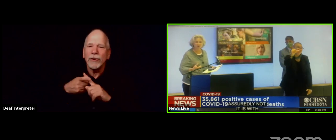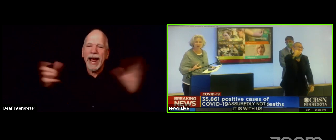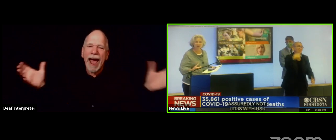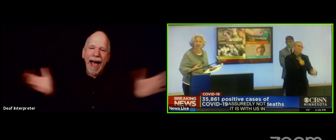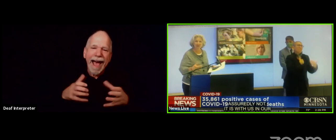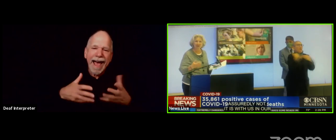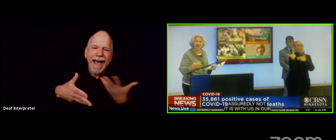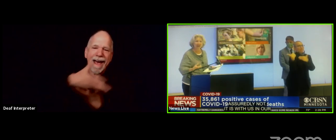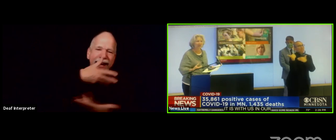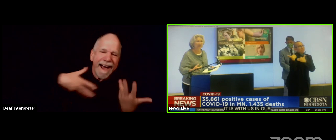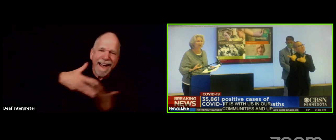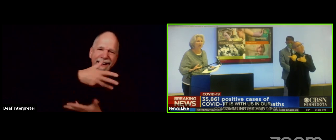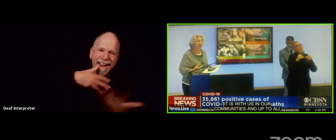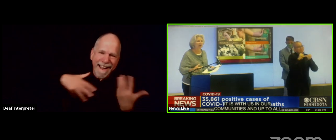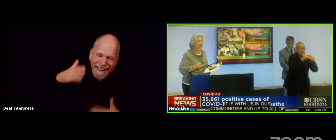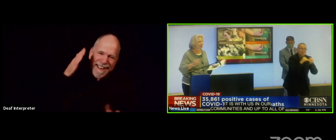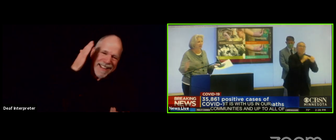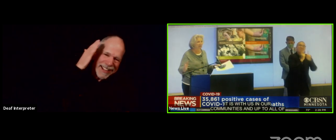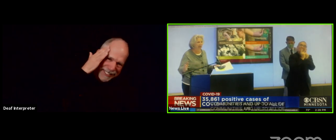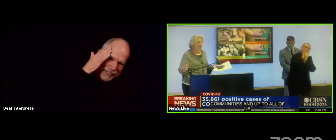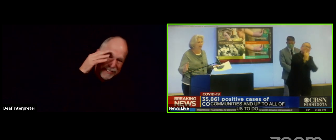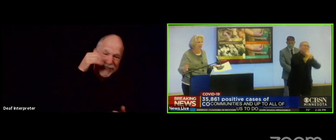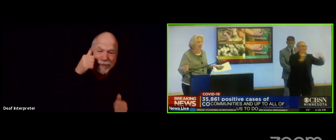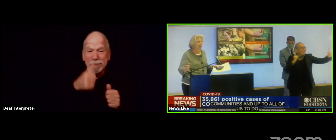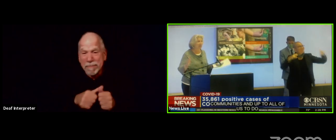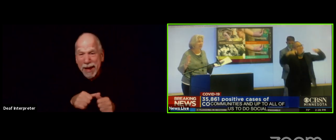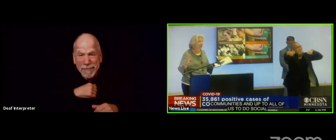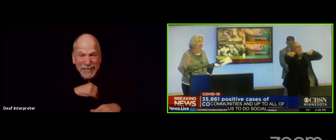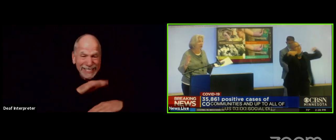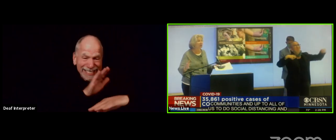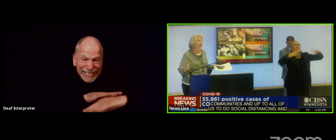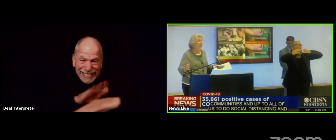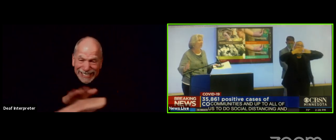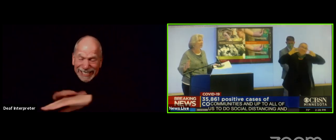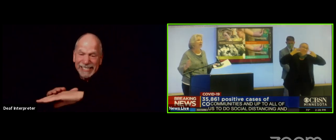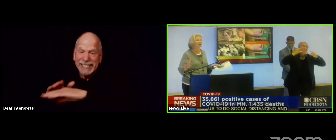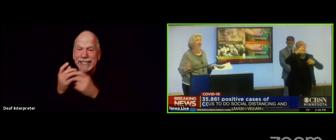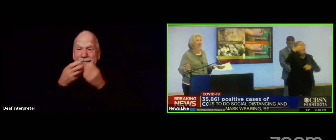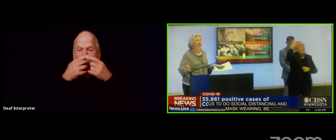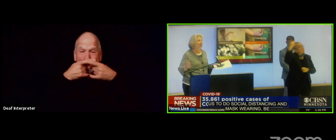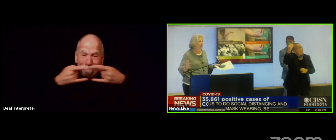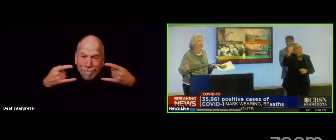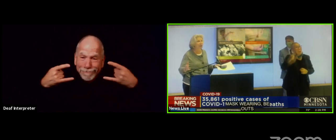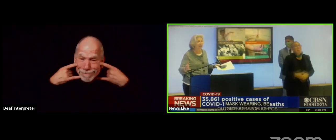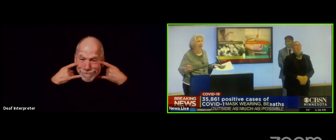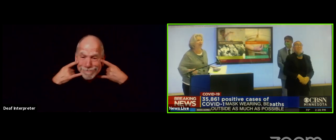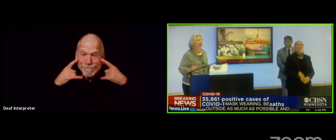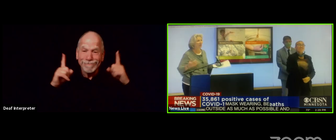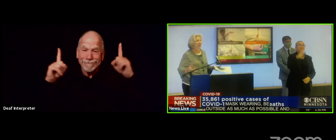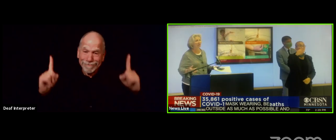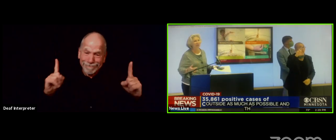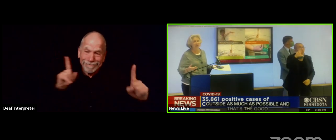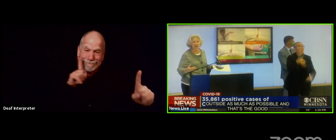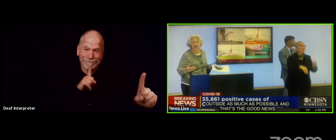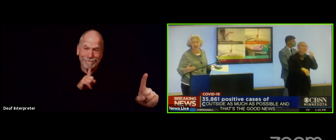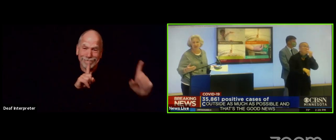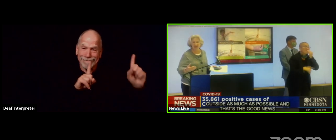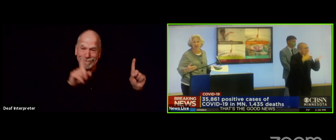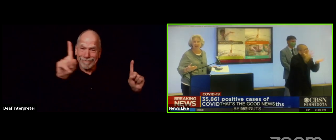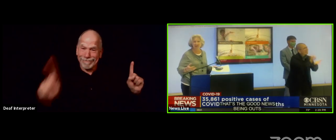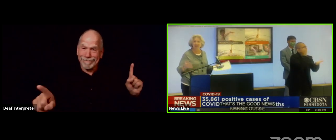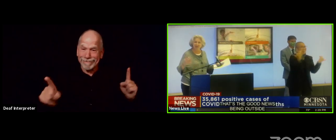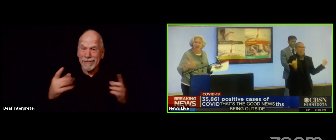social distancing and mask wearing, to be outside as much as possible. And that's the good news. Being outside is a great thing. The risk of transmission